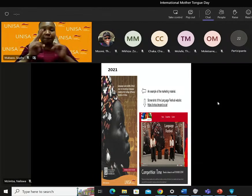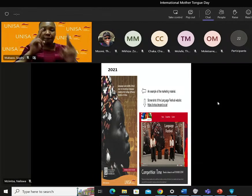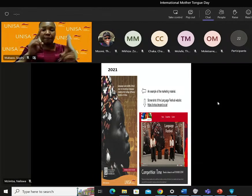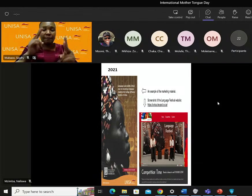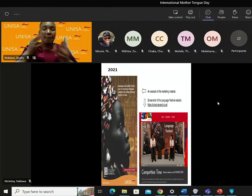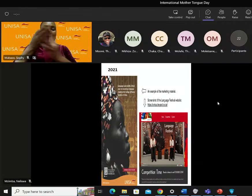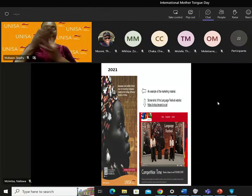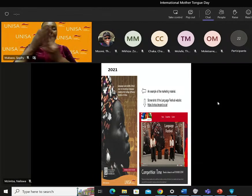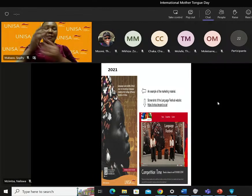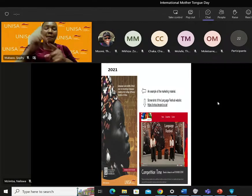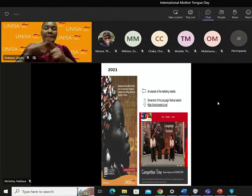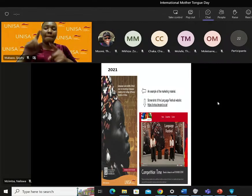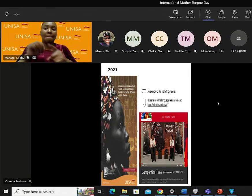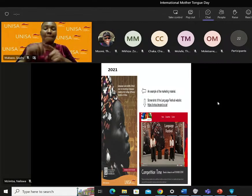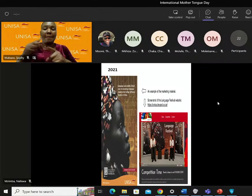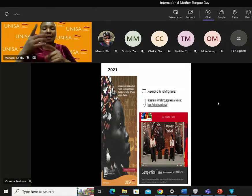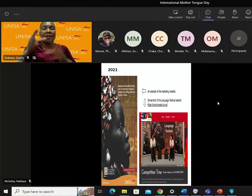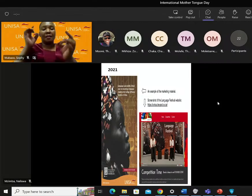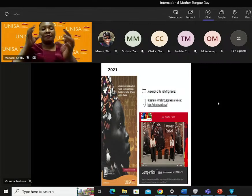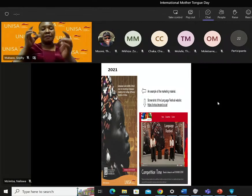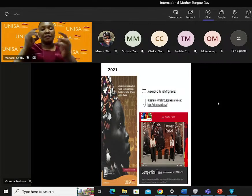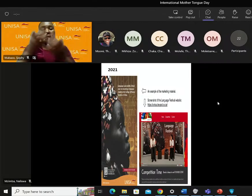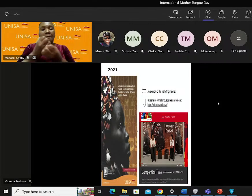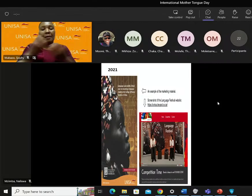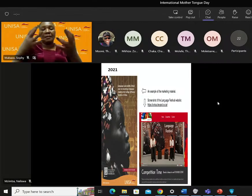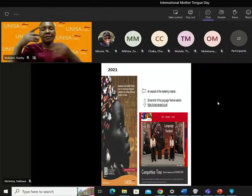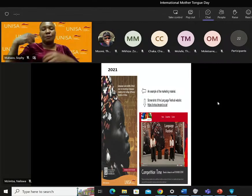other information on multilingualism.